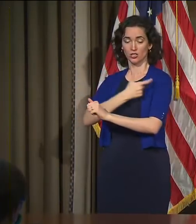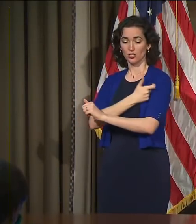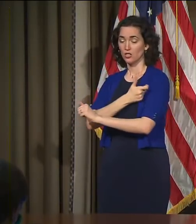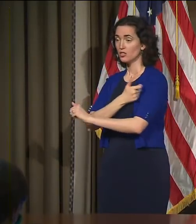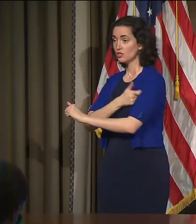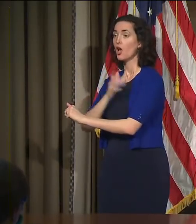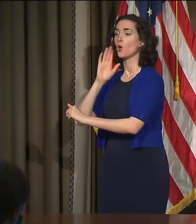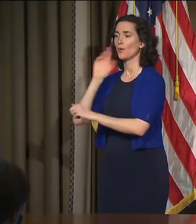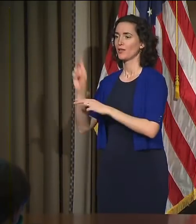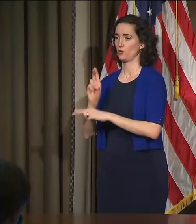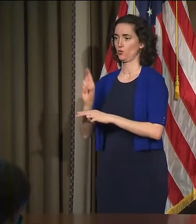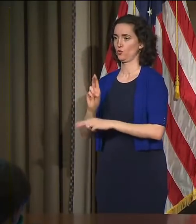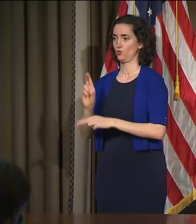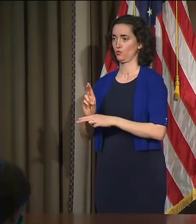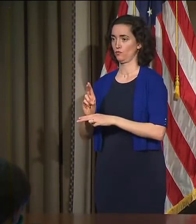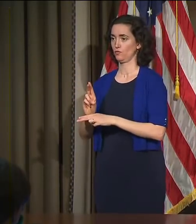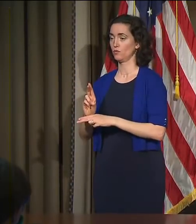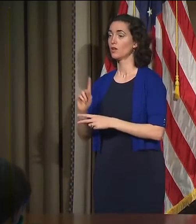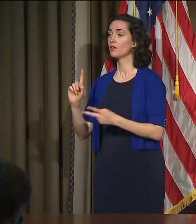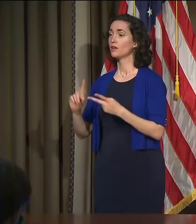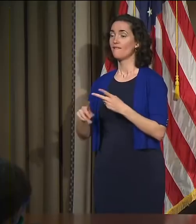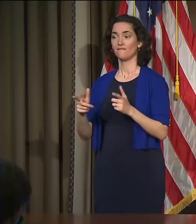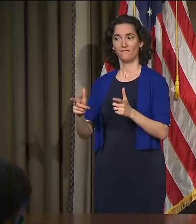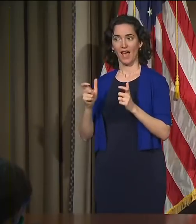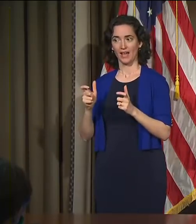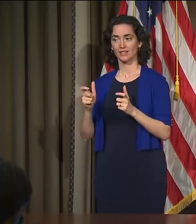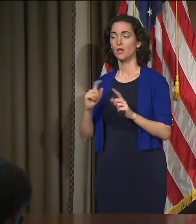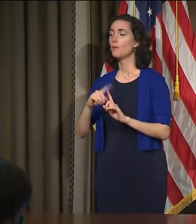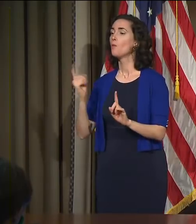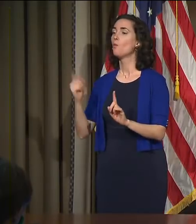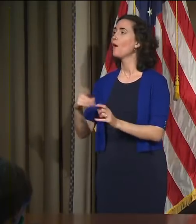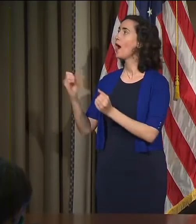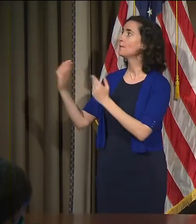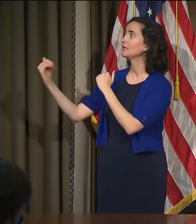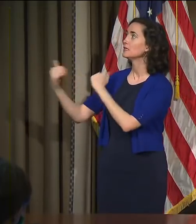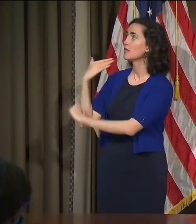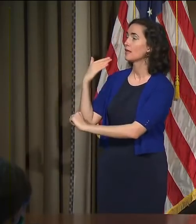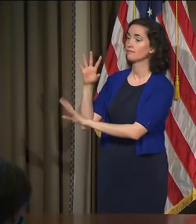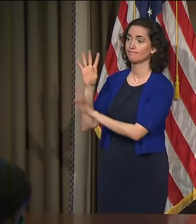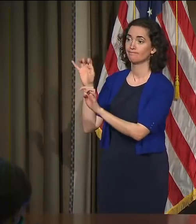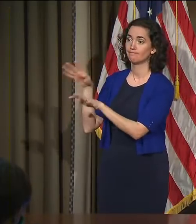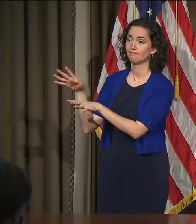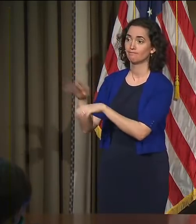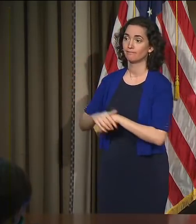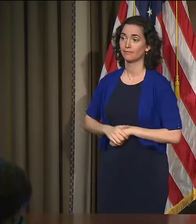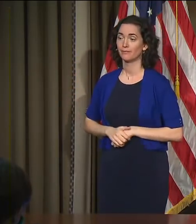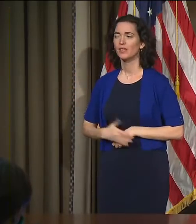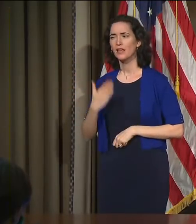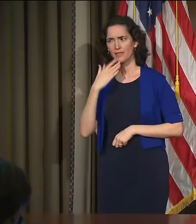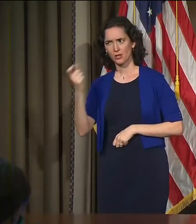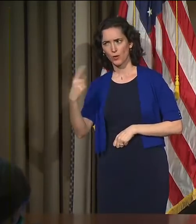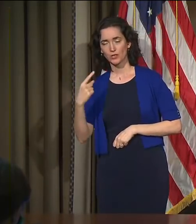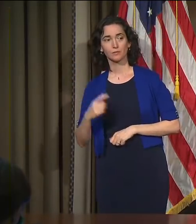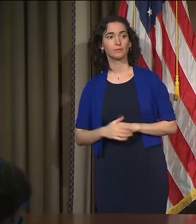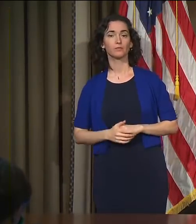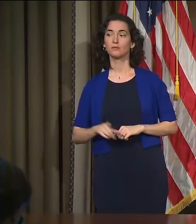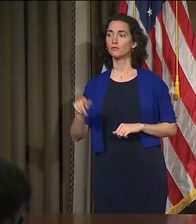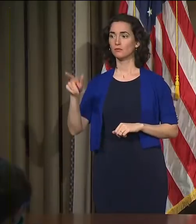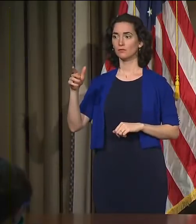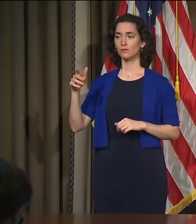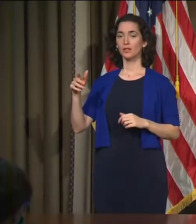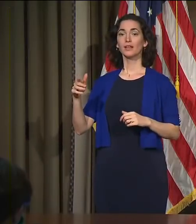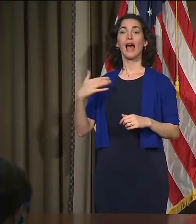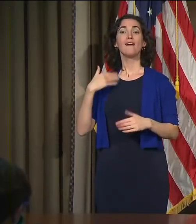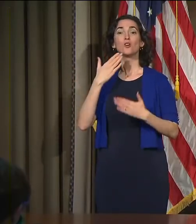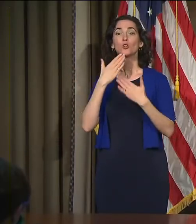use it. The only X factor is how much and what speed of cadence we get from the feds. Thanks, everyone. Have a really good and safe